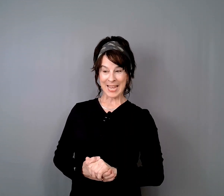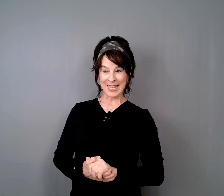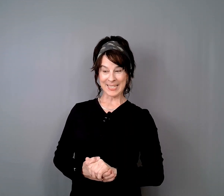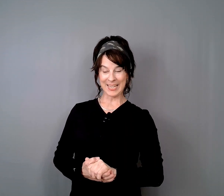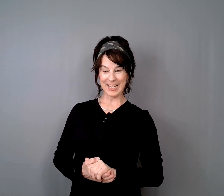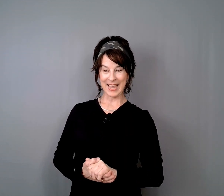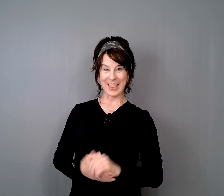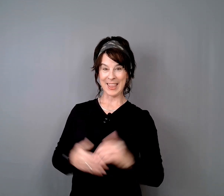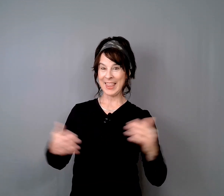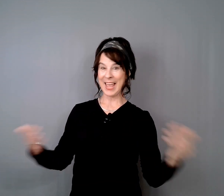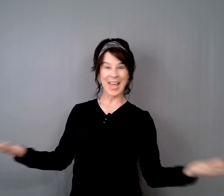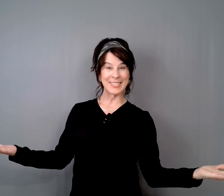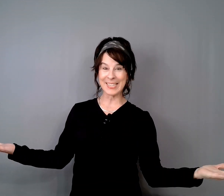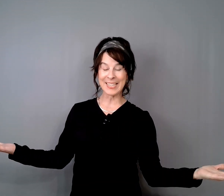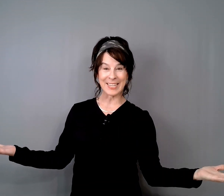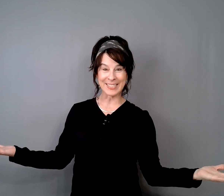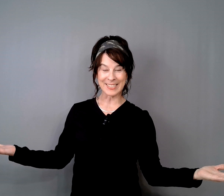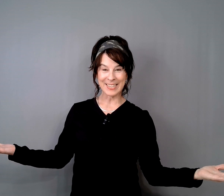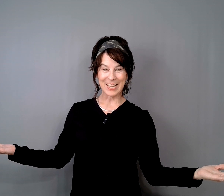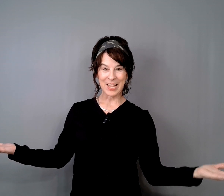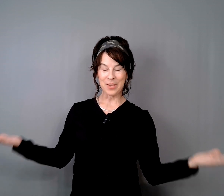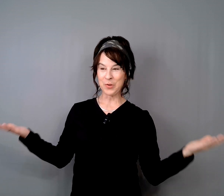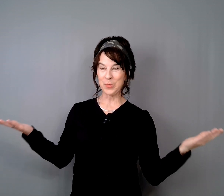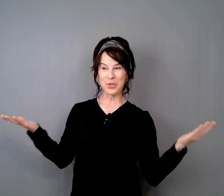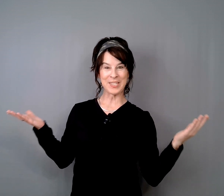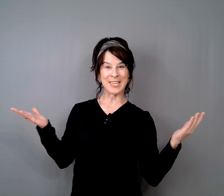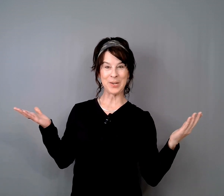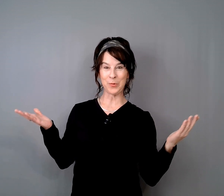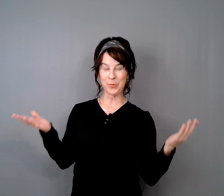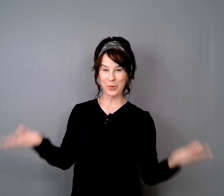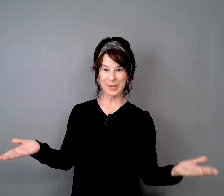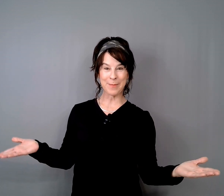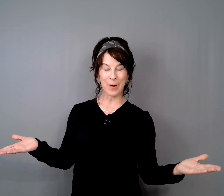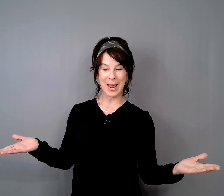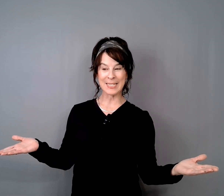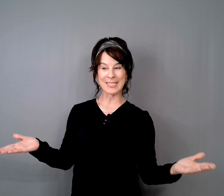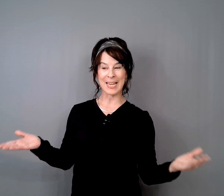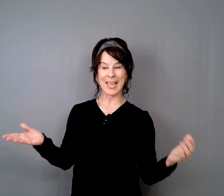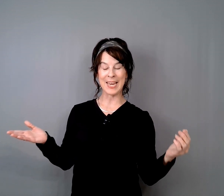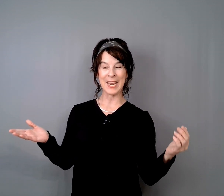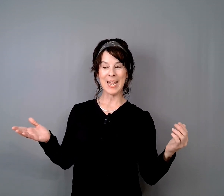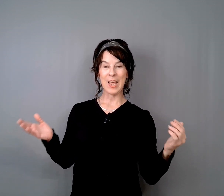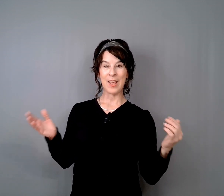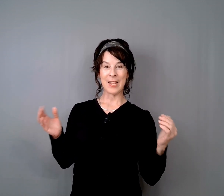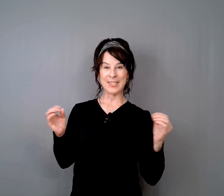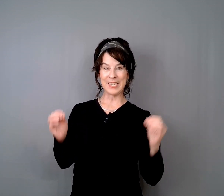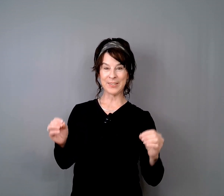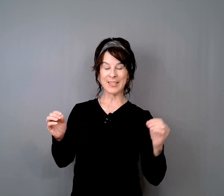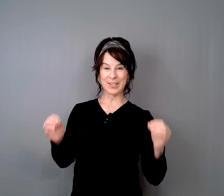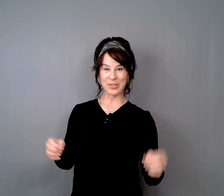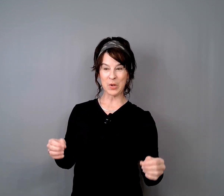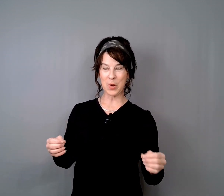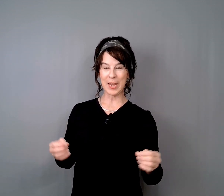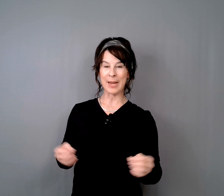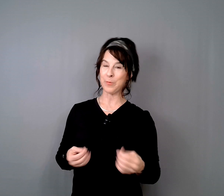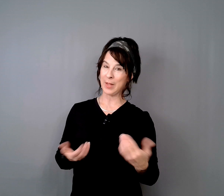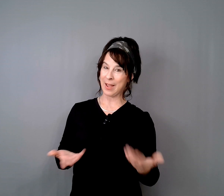And that's it. You just need to really practice, and during the song, and we'll have